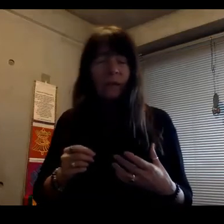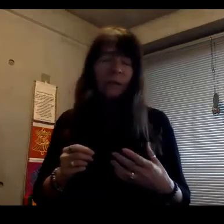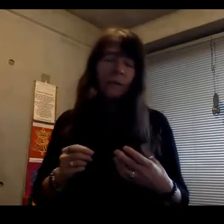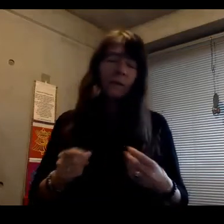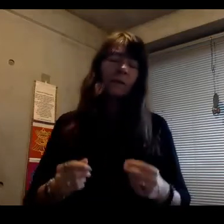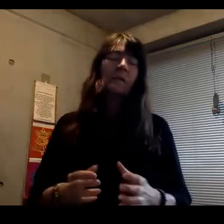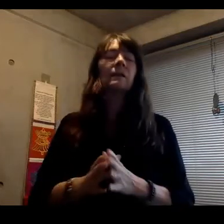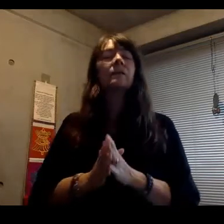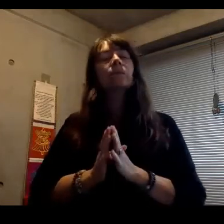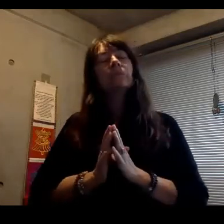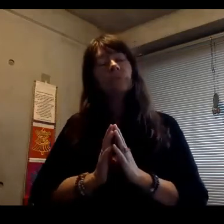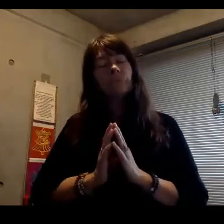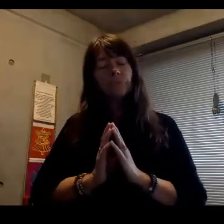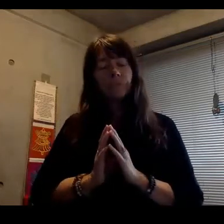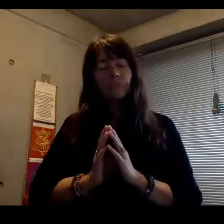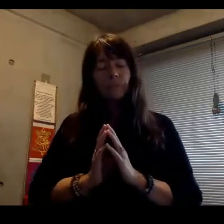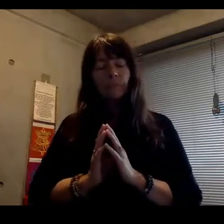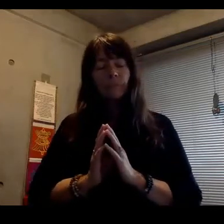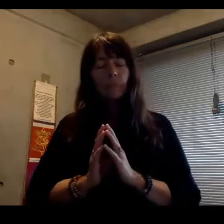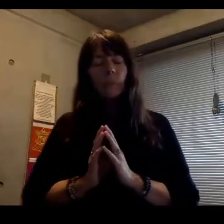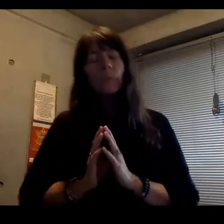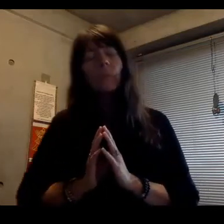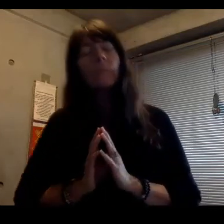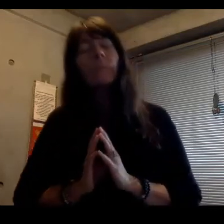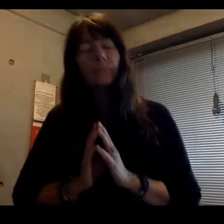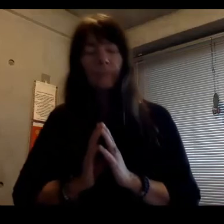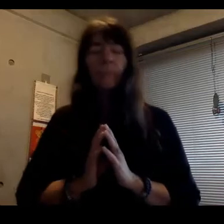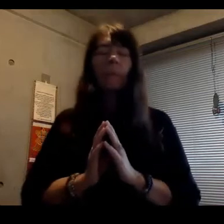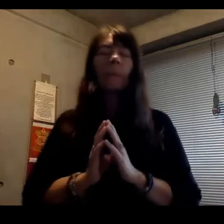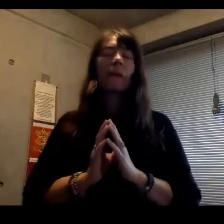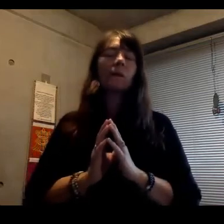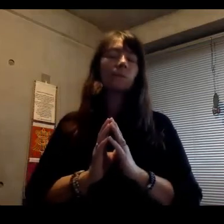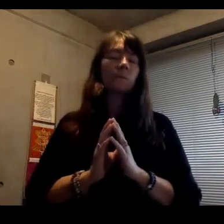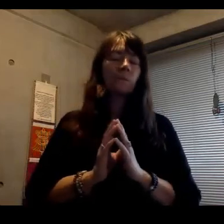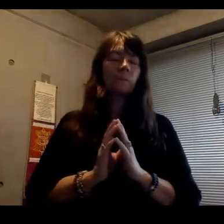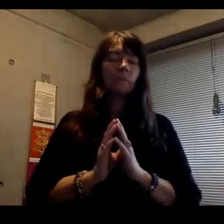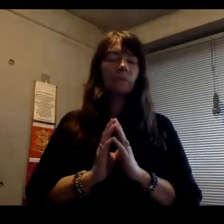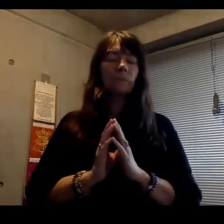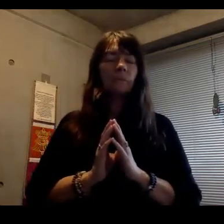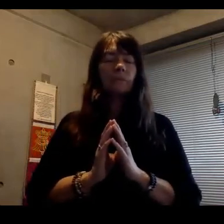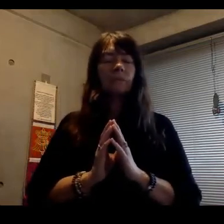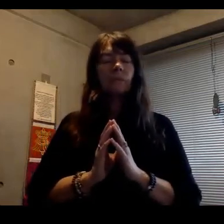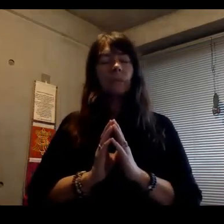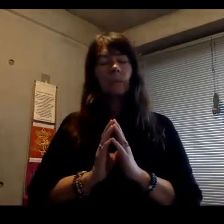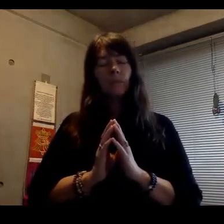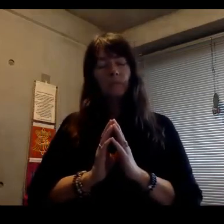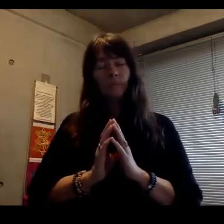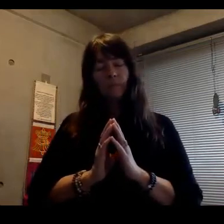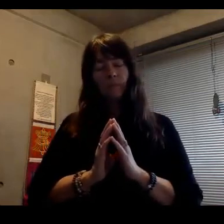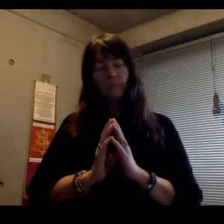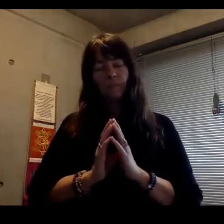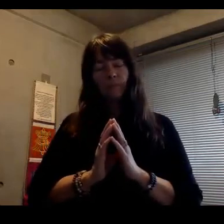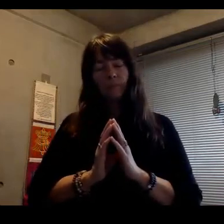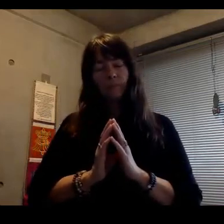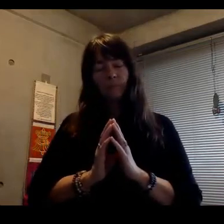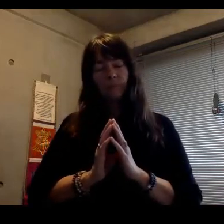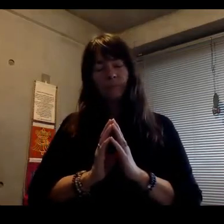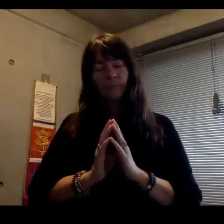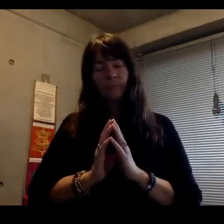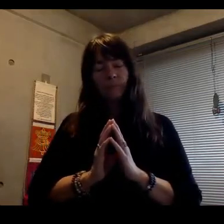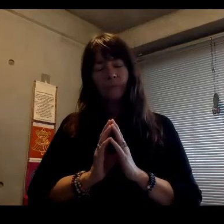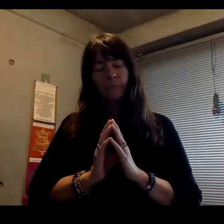me give you an example of where I was going, or what I was trying to cover with the question. So we've